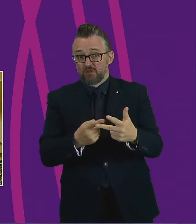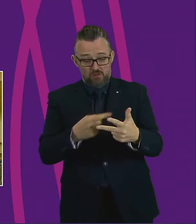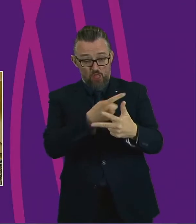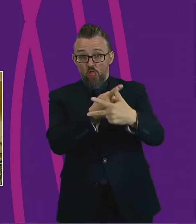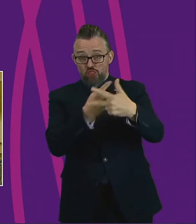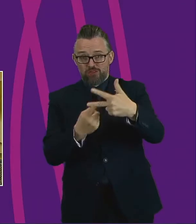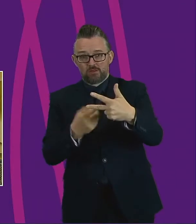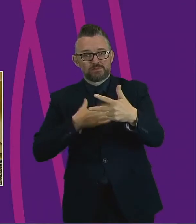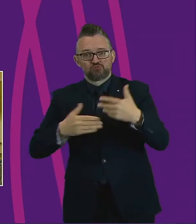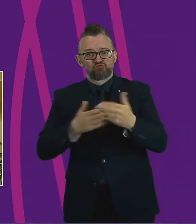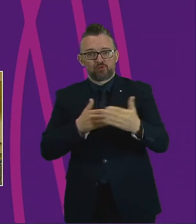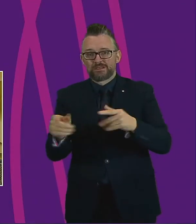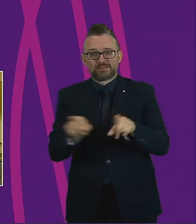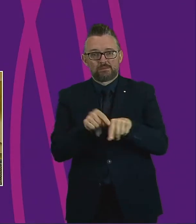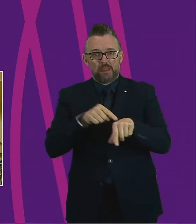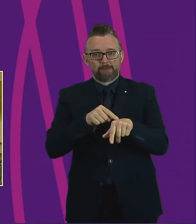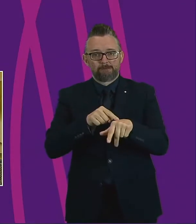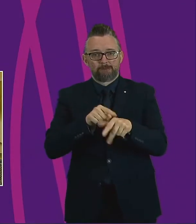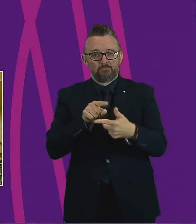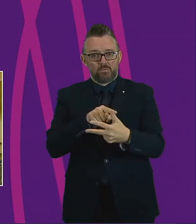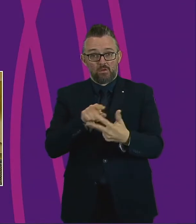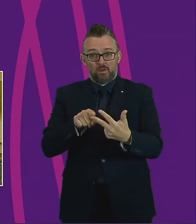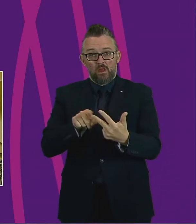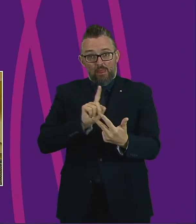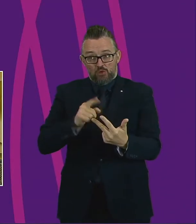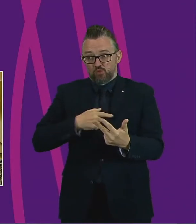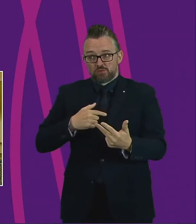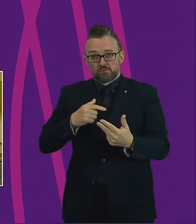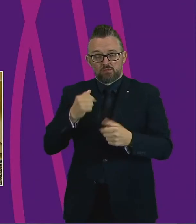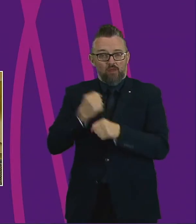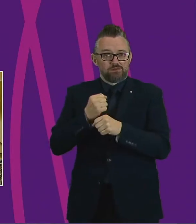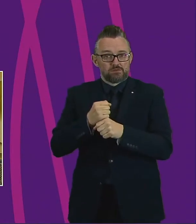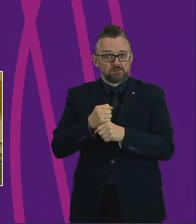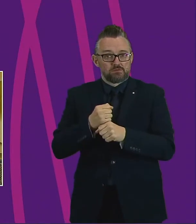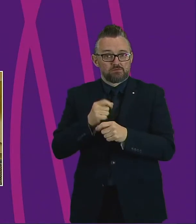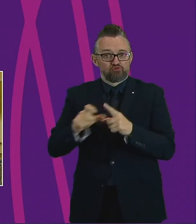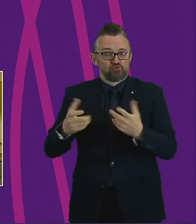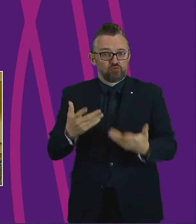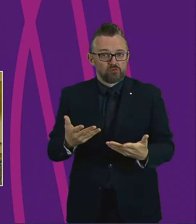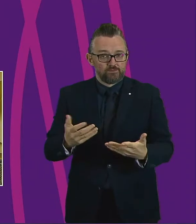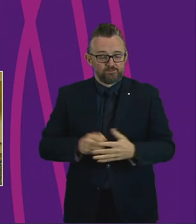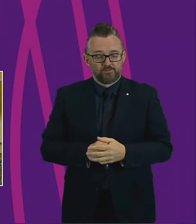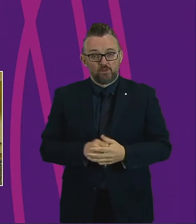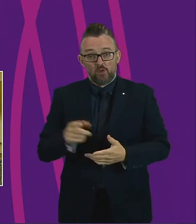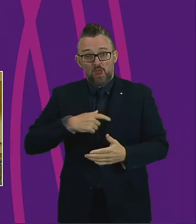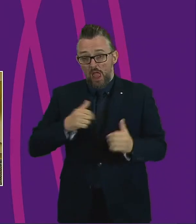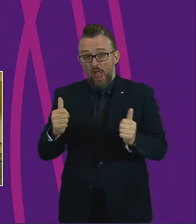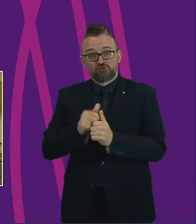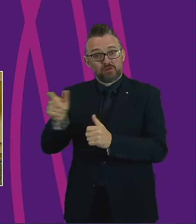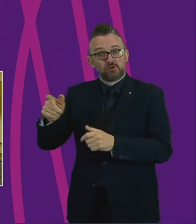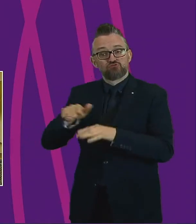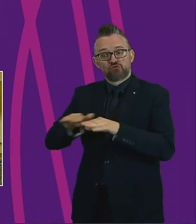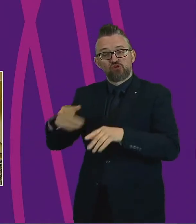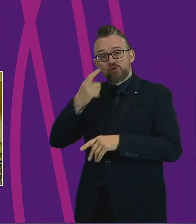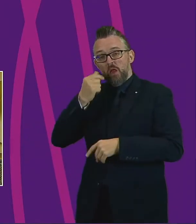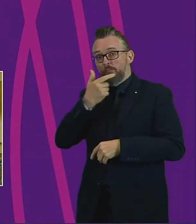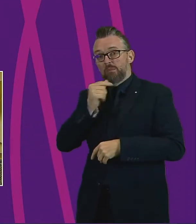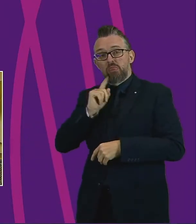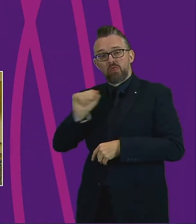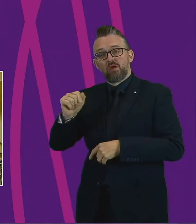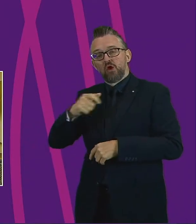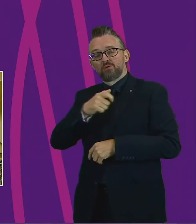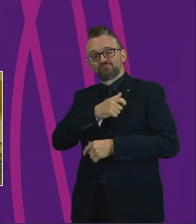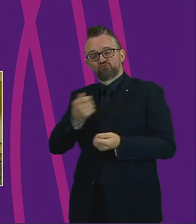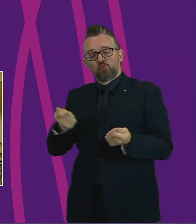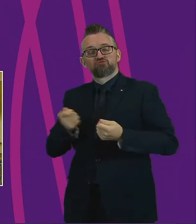them simultaneously, which is what the government is seeking to do. I agree with the Children and Young People's Commissioner. Young people do have a basic